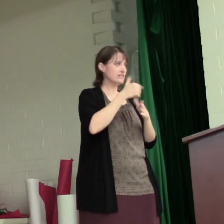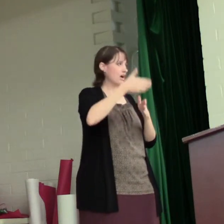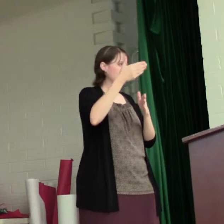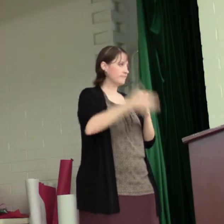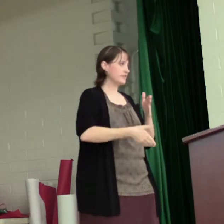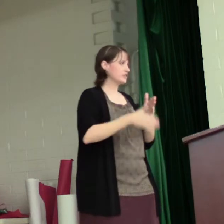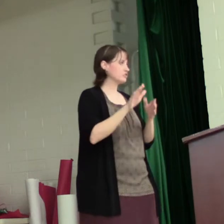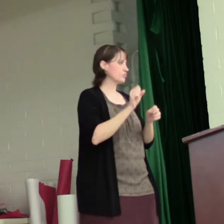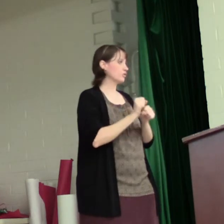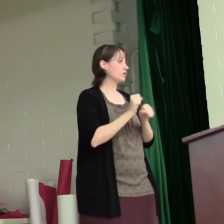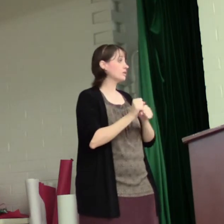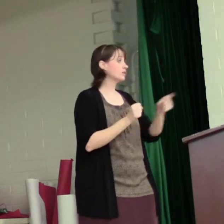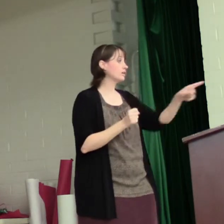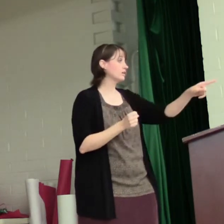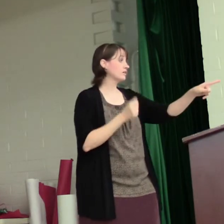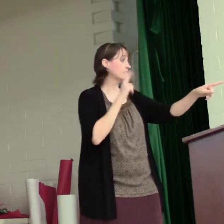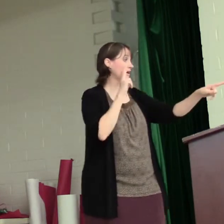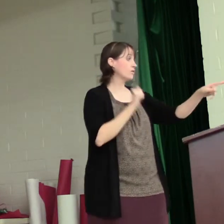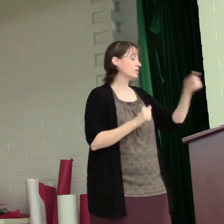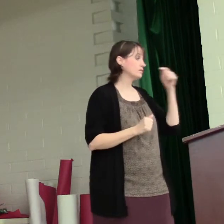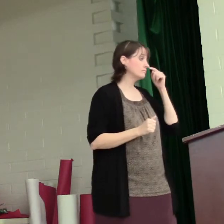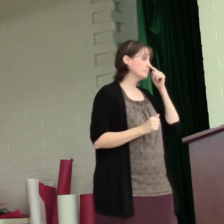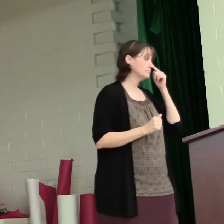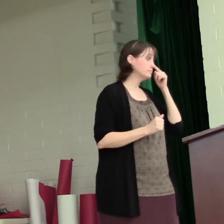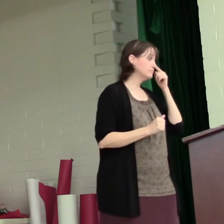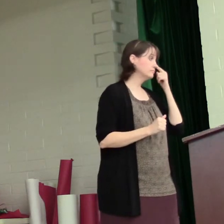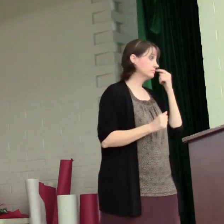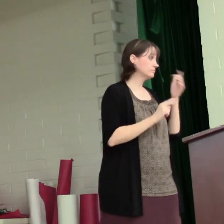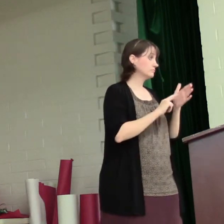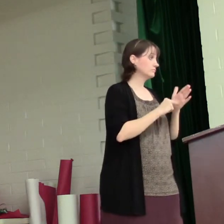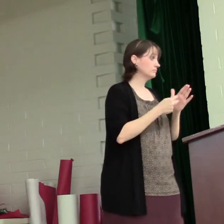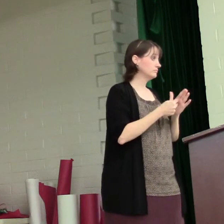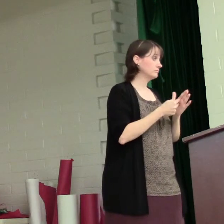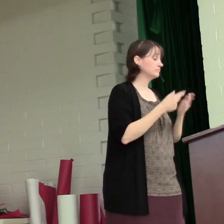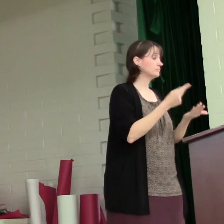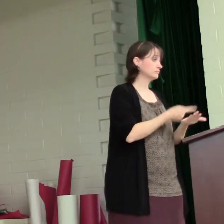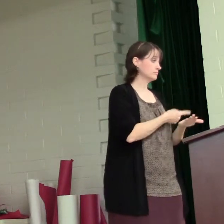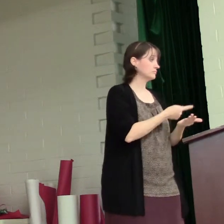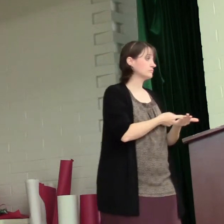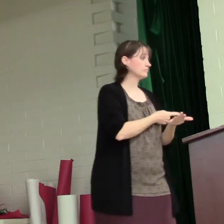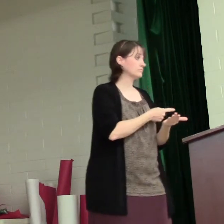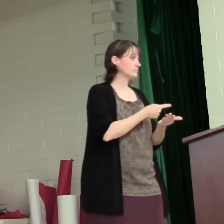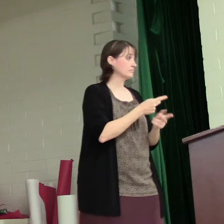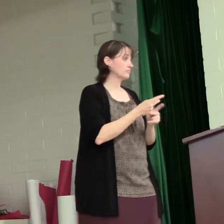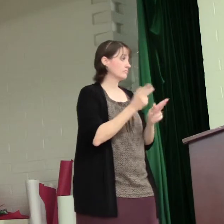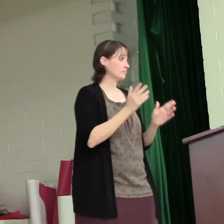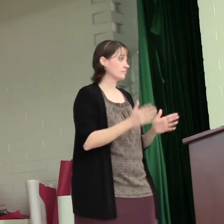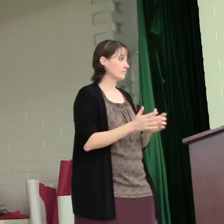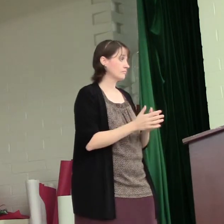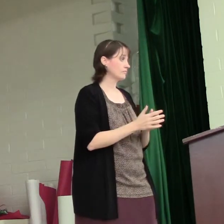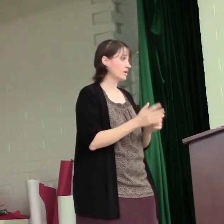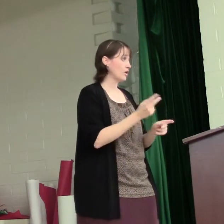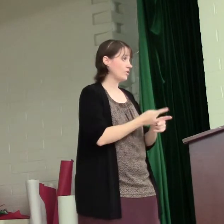not finish the work. You, the sheep, takes the place of the sin.